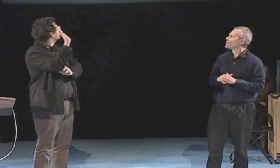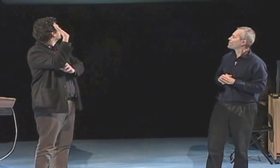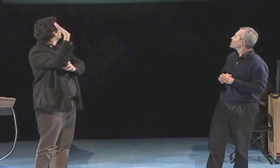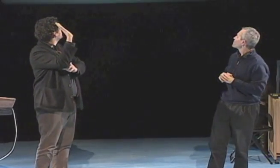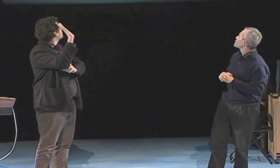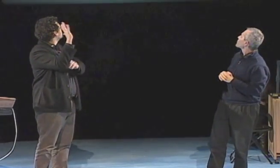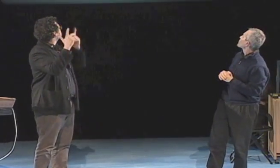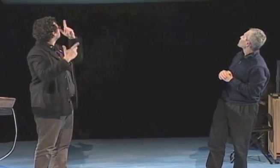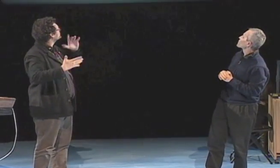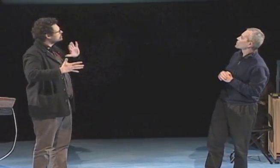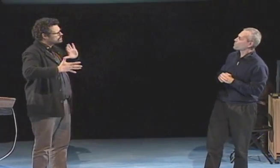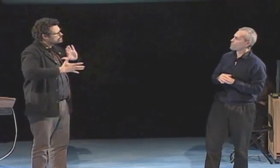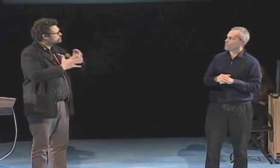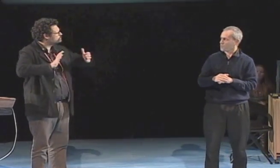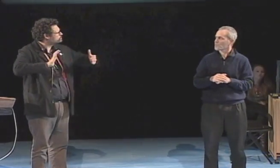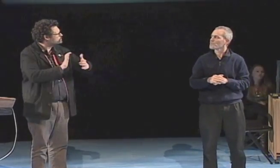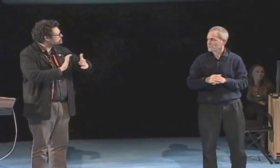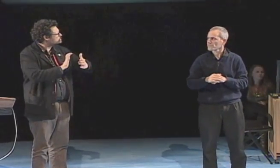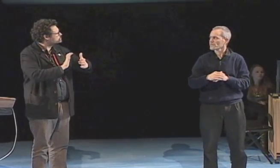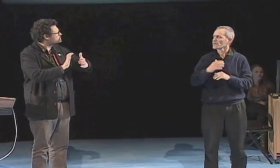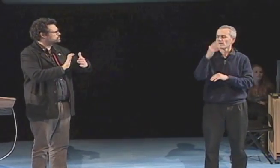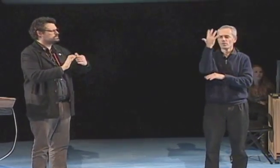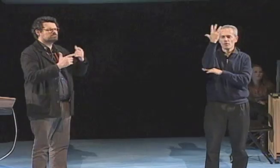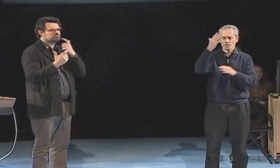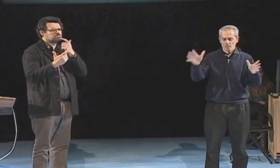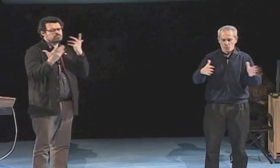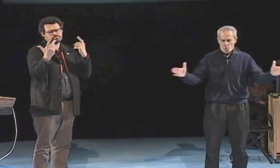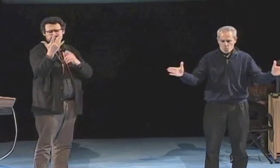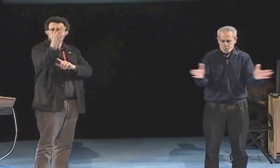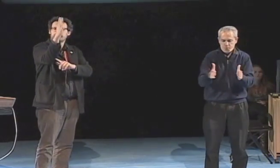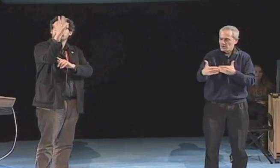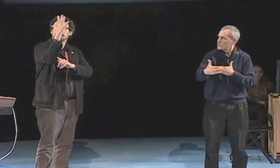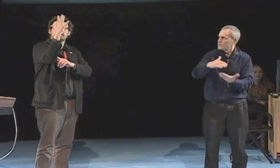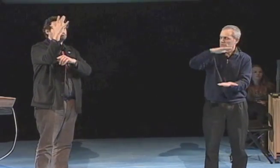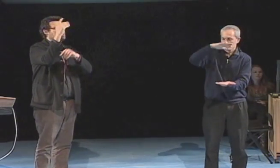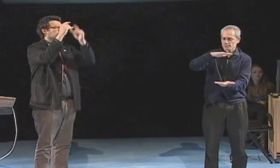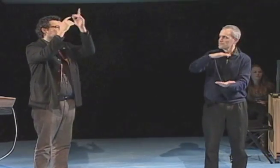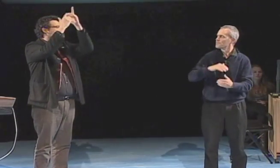My next idea was about compression.